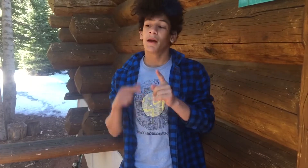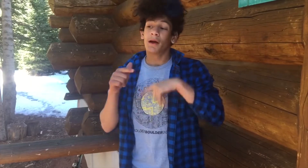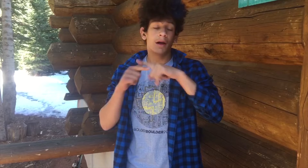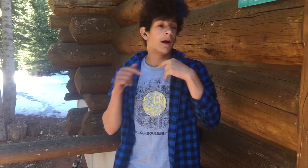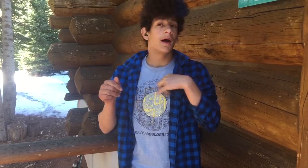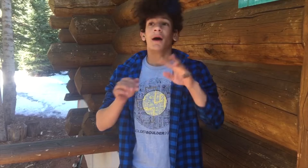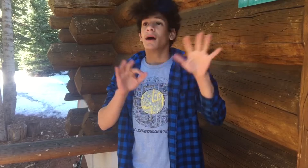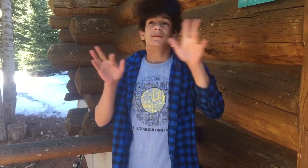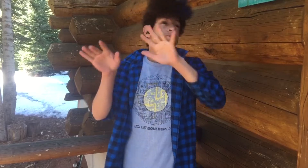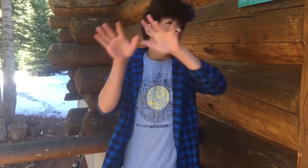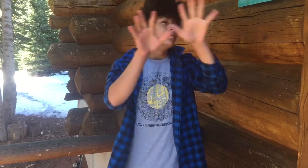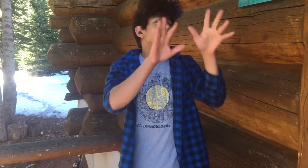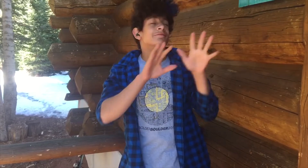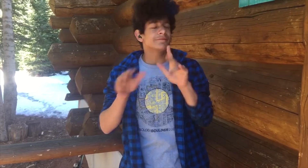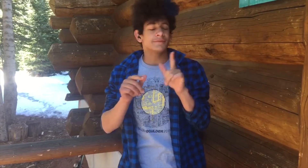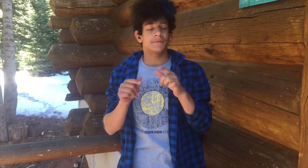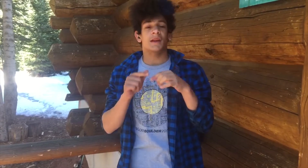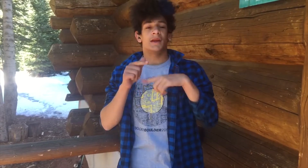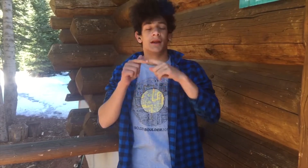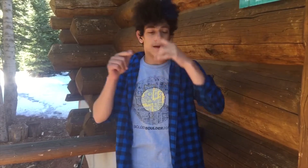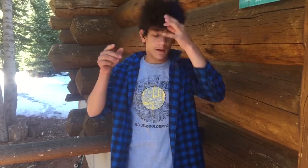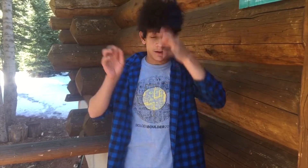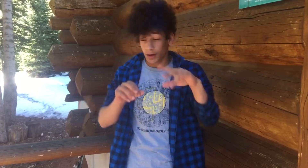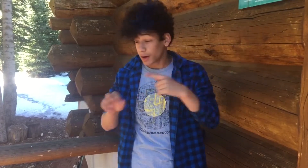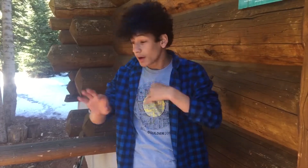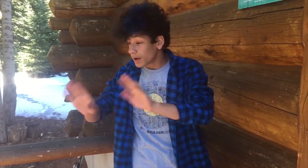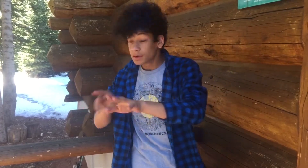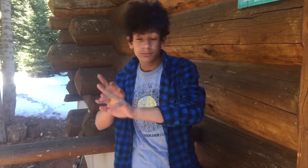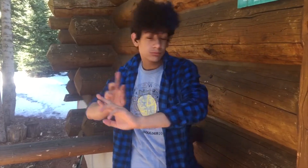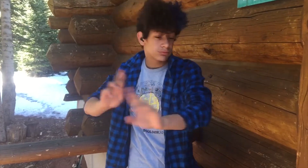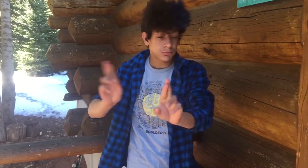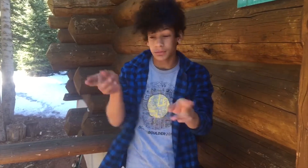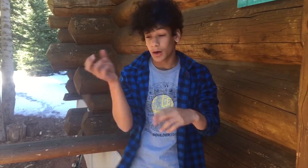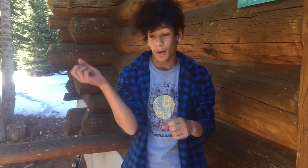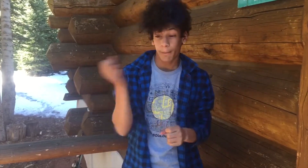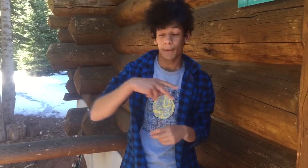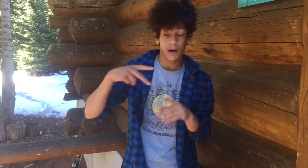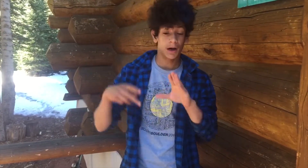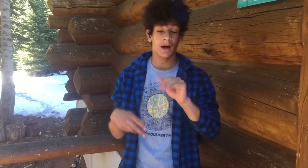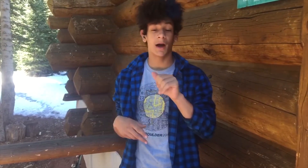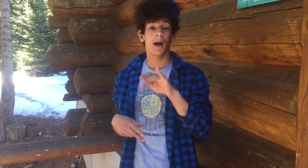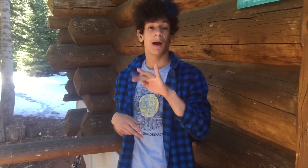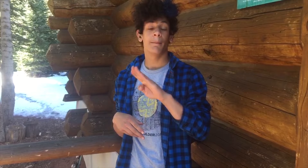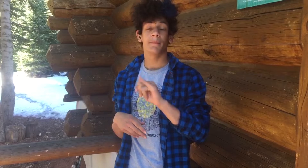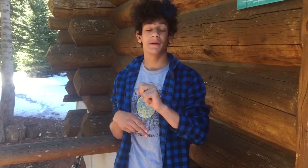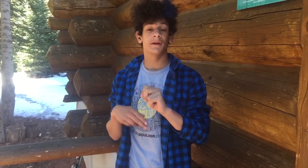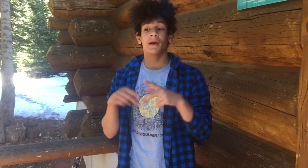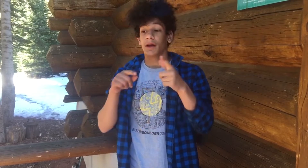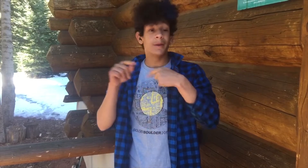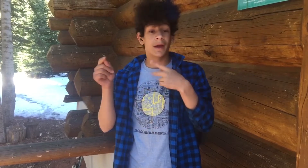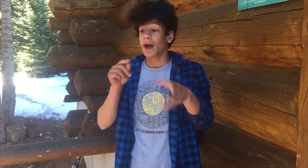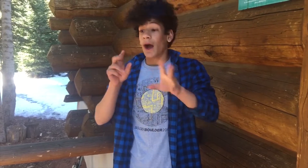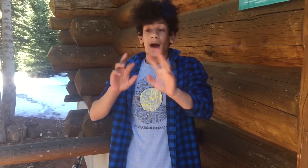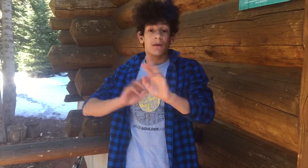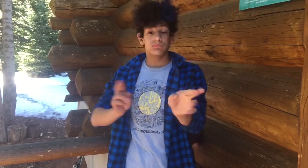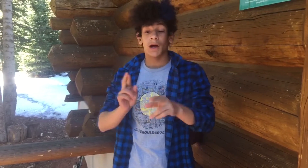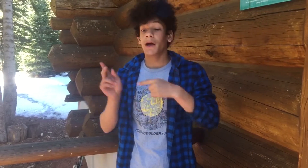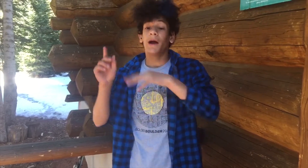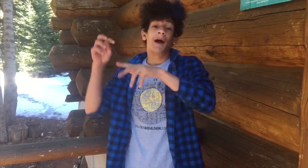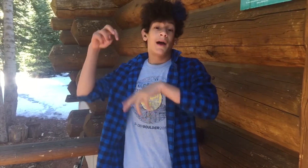nice. It was great being up there. Finally, we decided to head back down, back to the cabin, and we were all getting